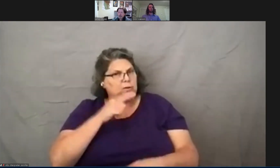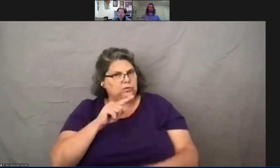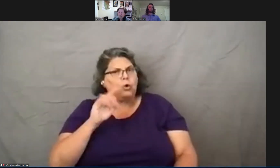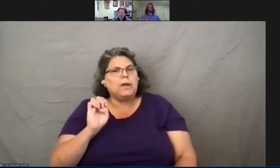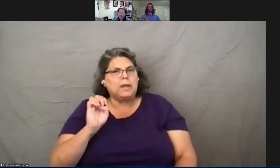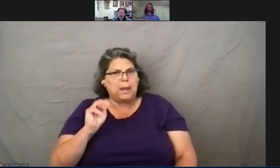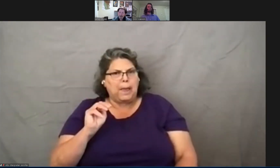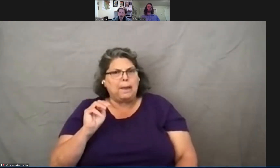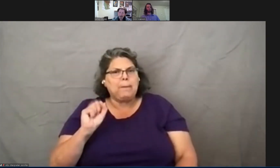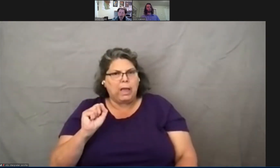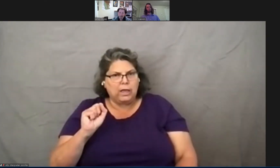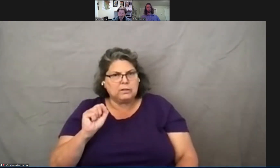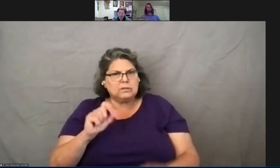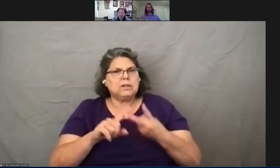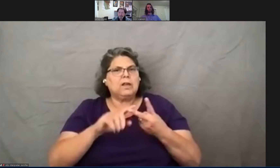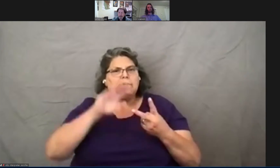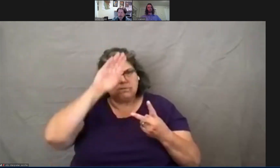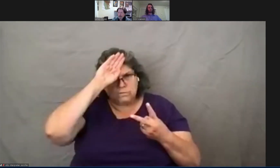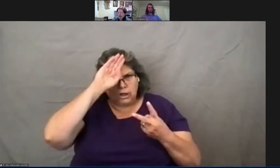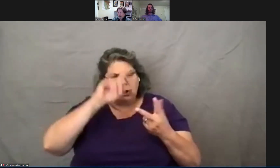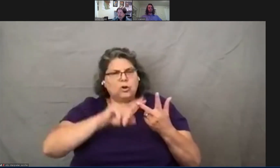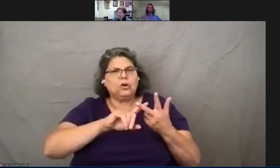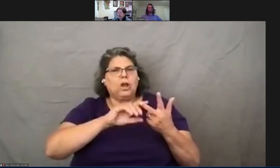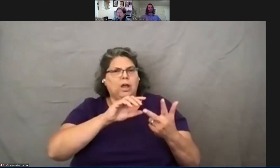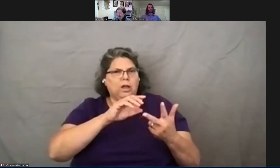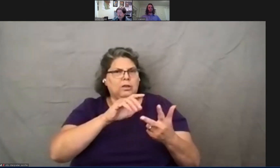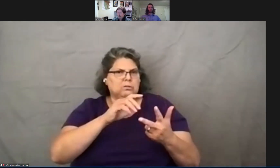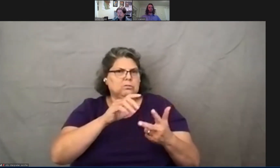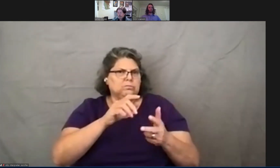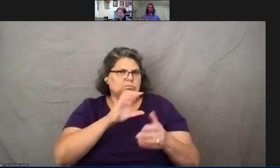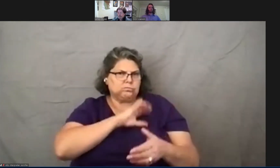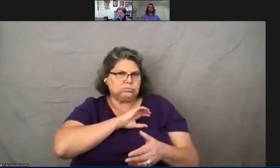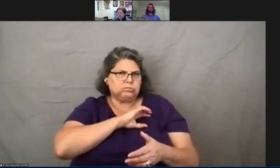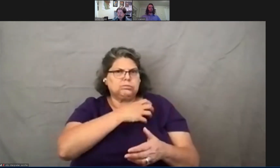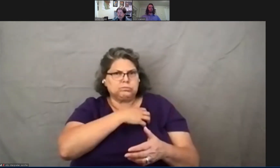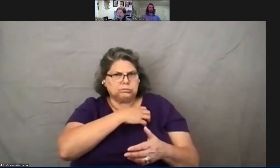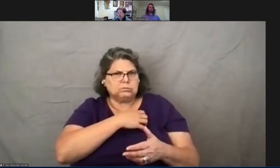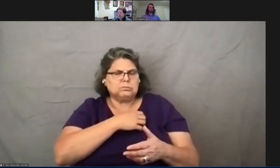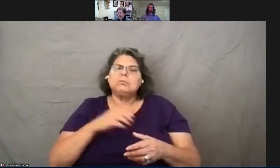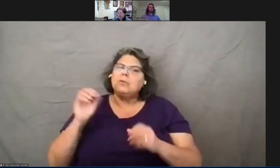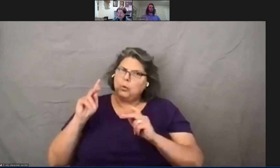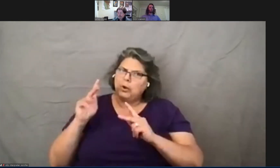and fire and law. okay, thanks so much. Mm-hmm.